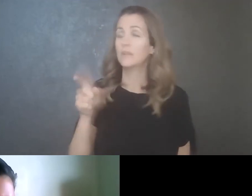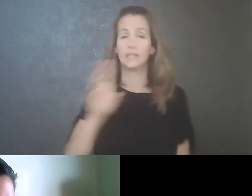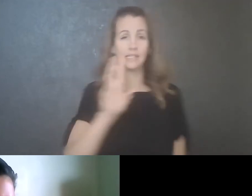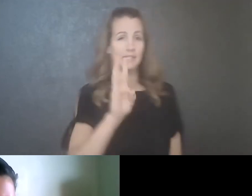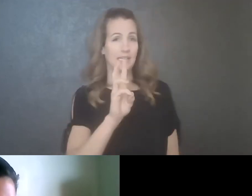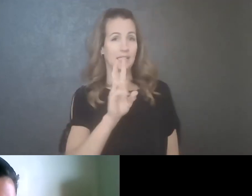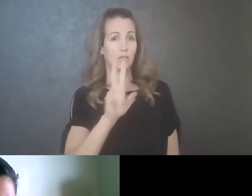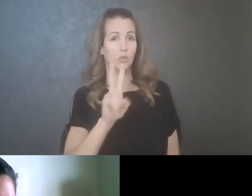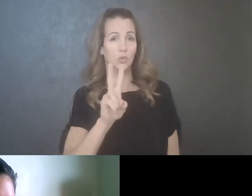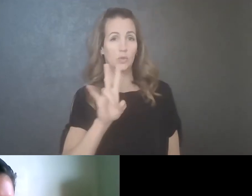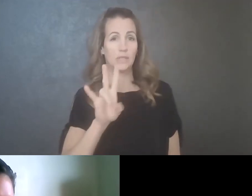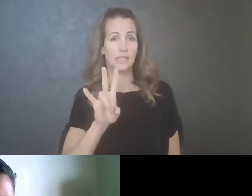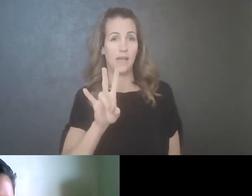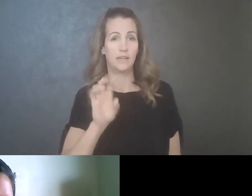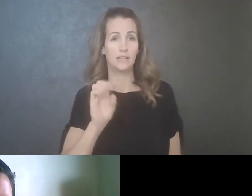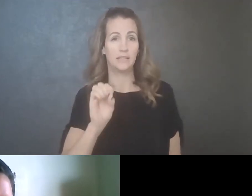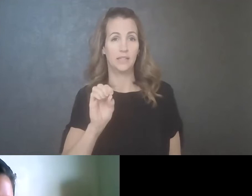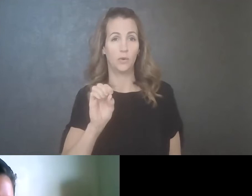62704.